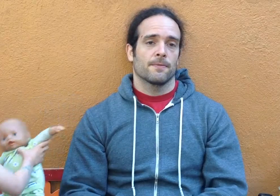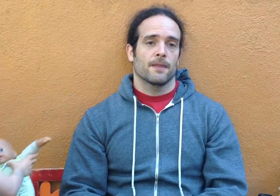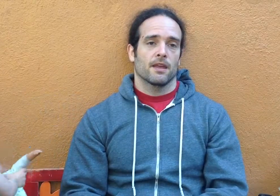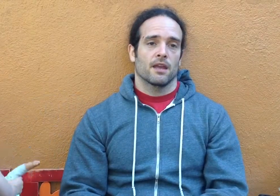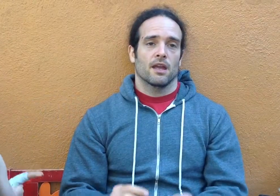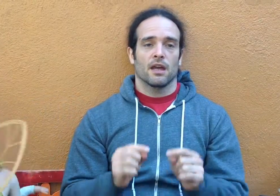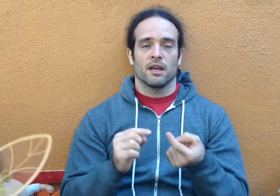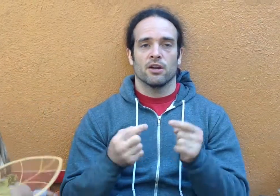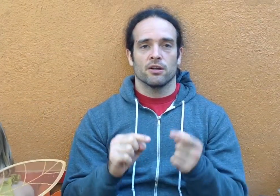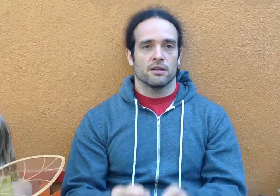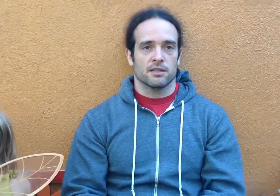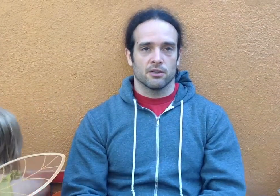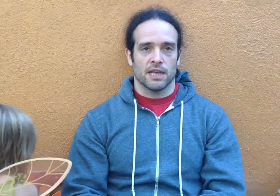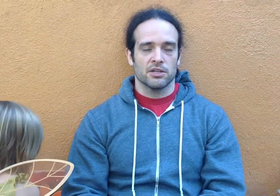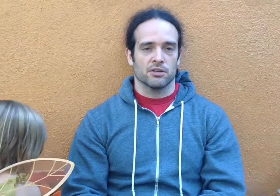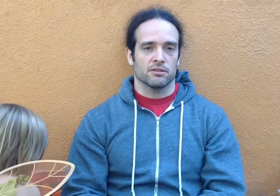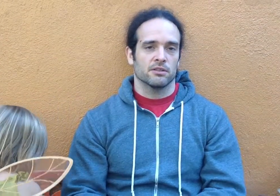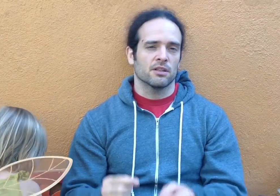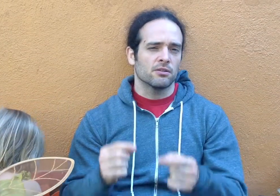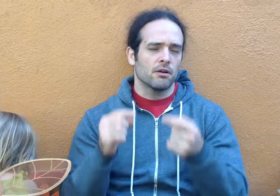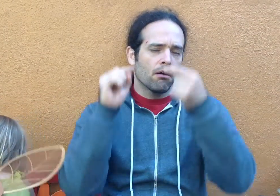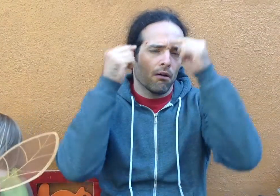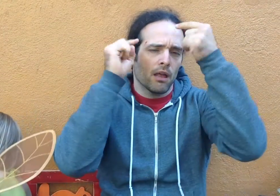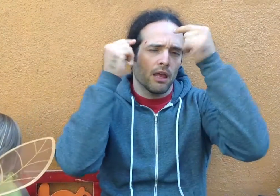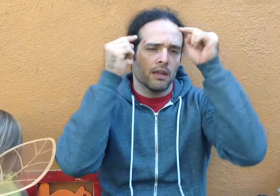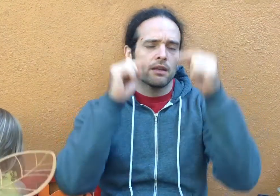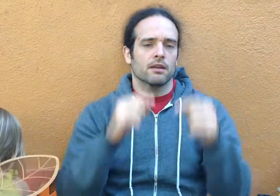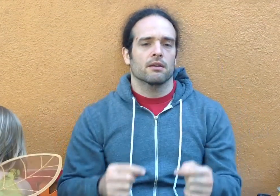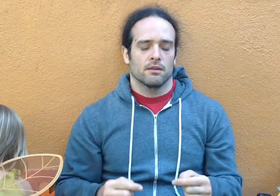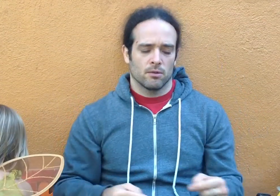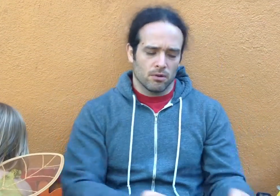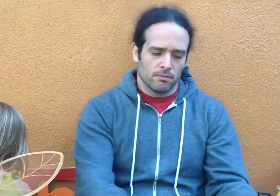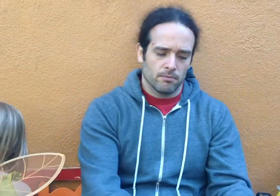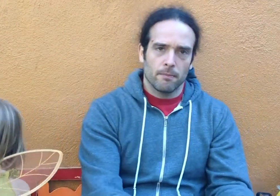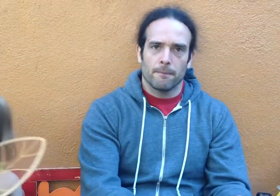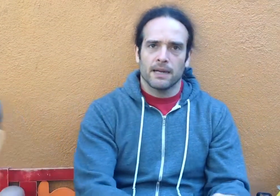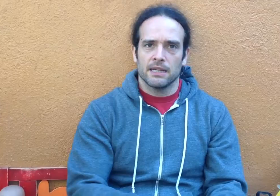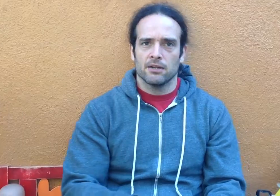hurt is locational, so you can do, oh, headache, oh, does baby doll have an owie?